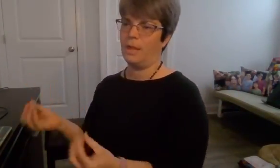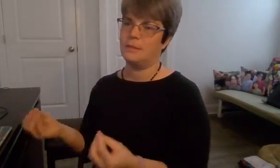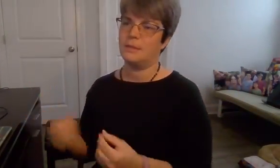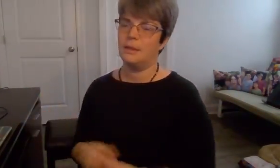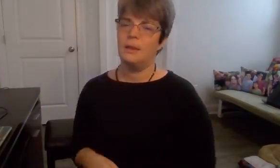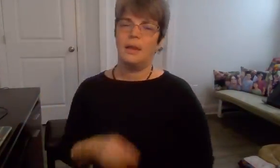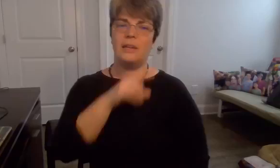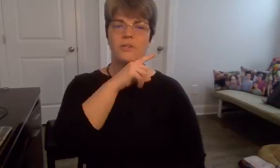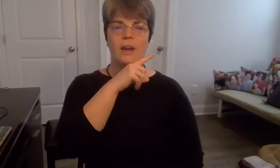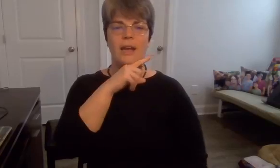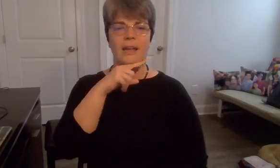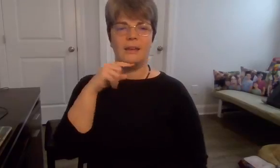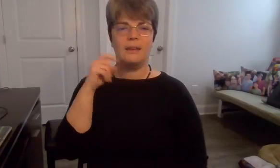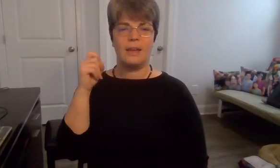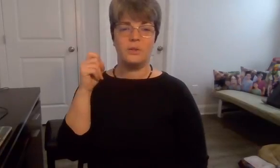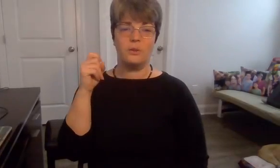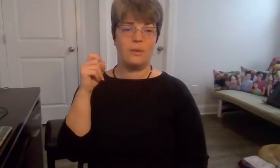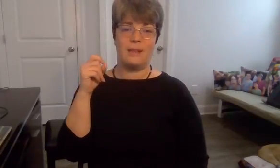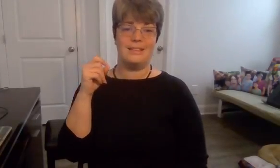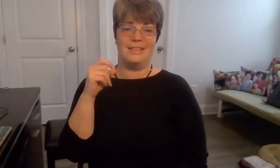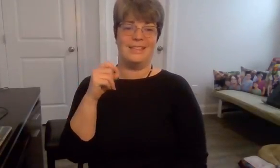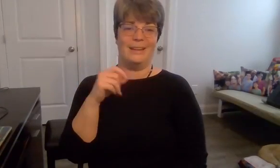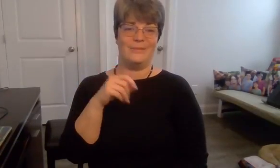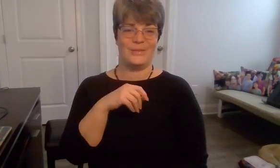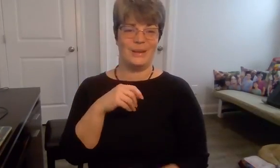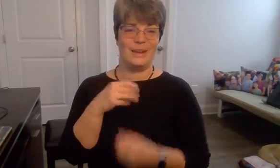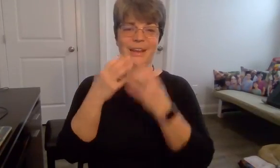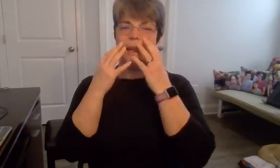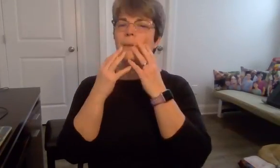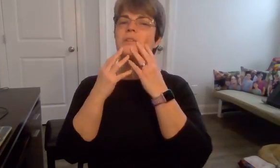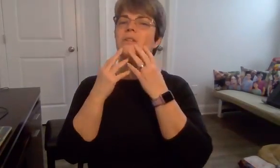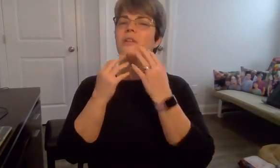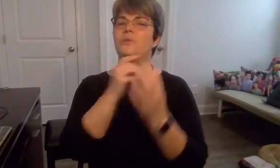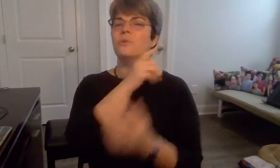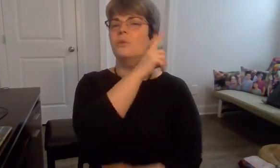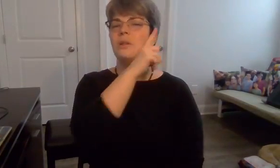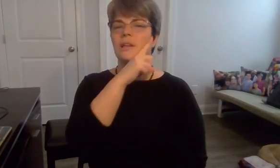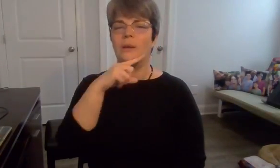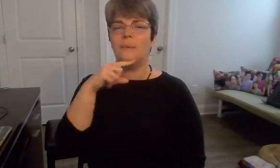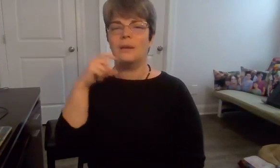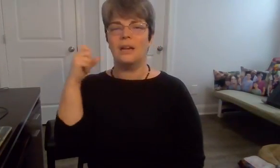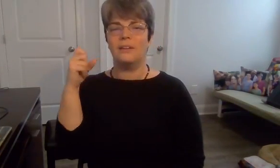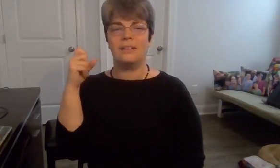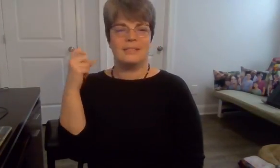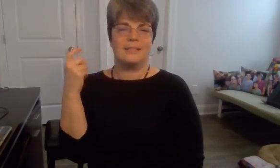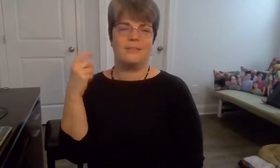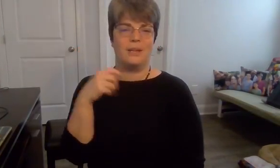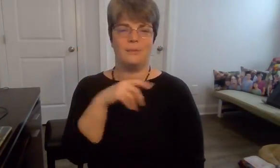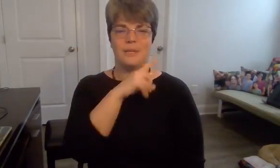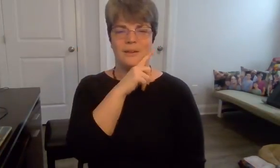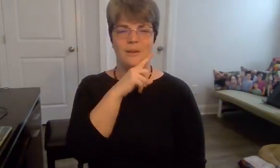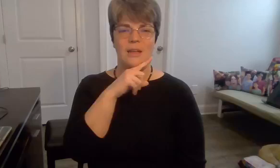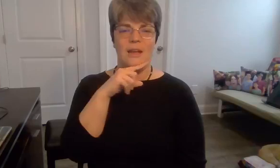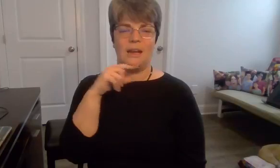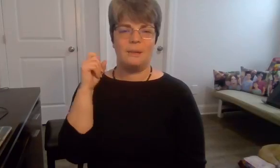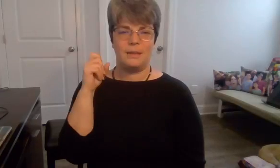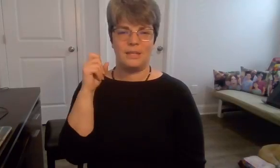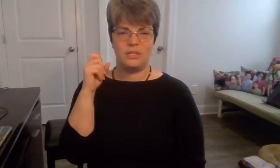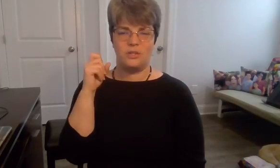Wet. And dry. I don't know why that's a sign for dry. I imagine they're like drooling and you're waving it off like this. If that helps, I don't know. But that's